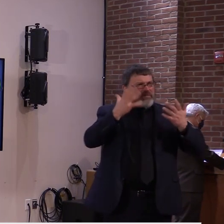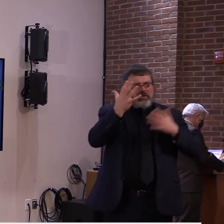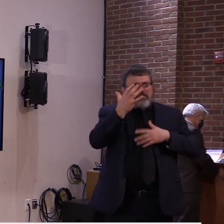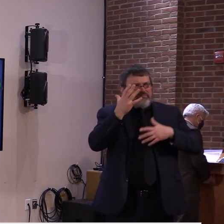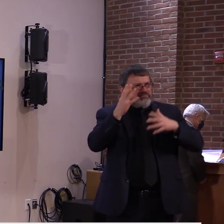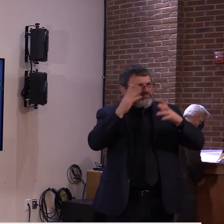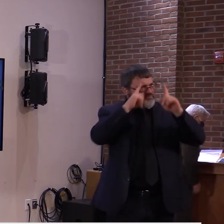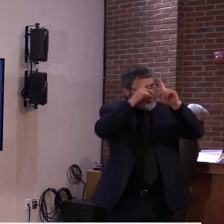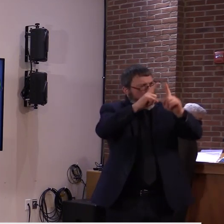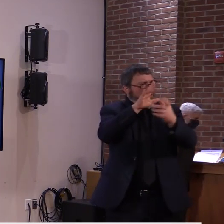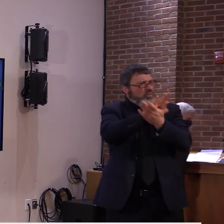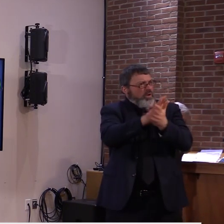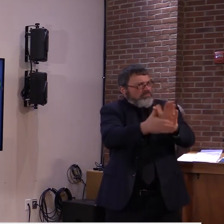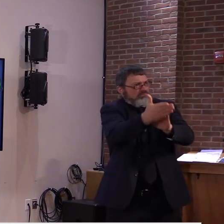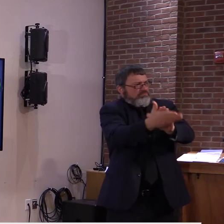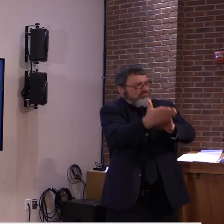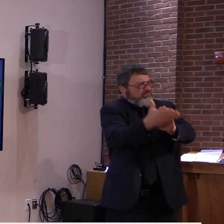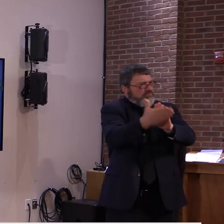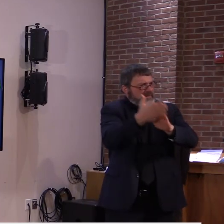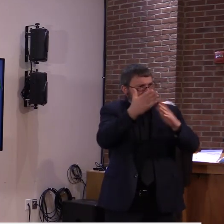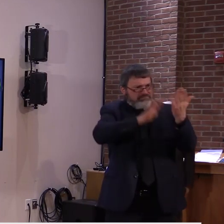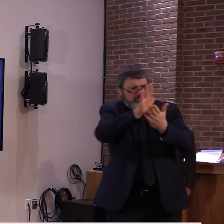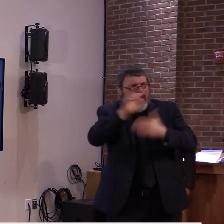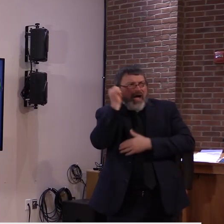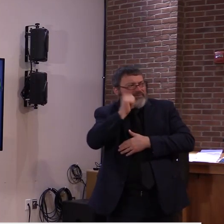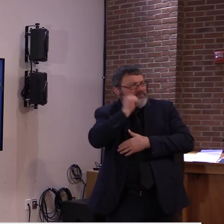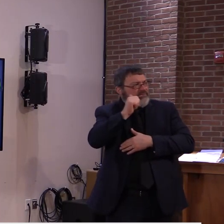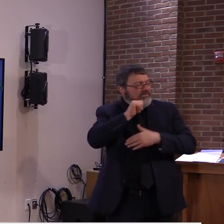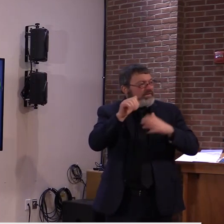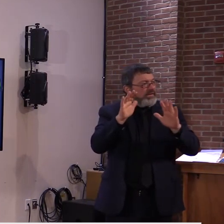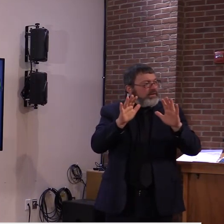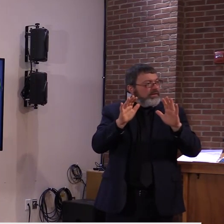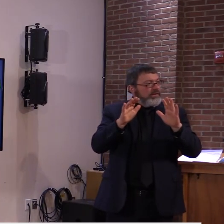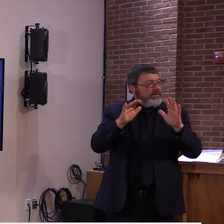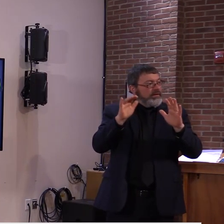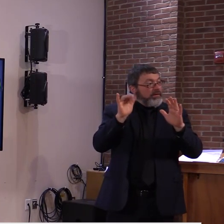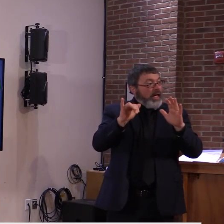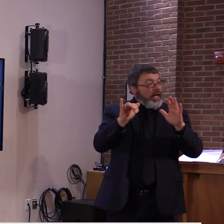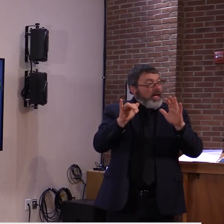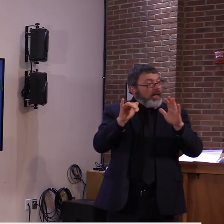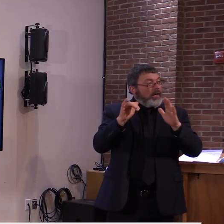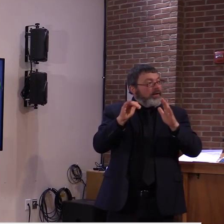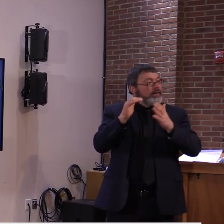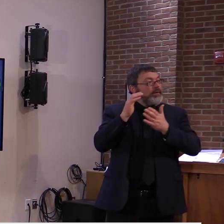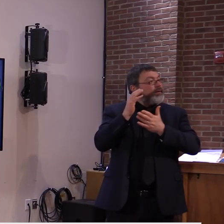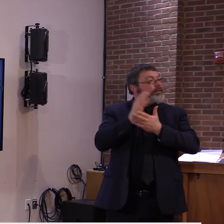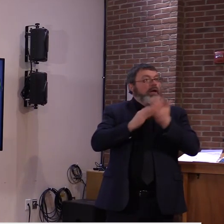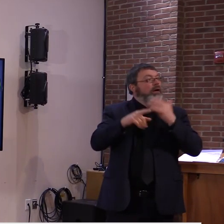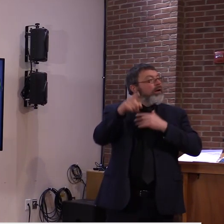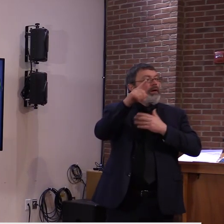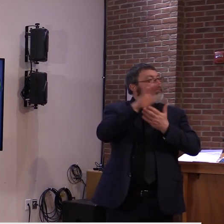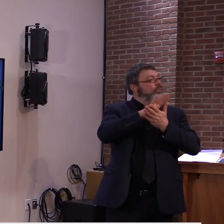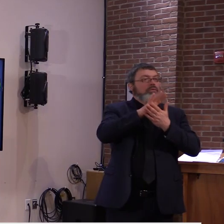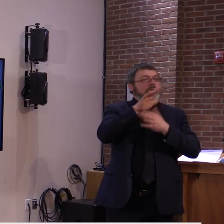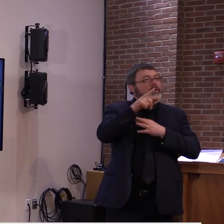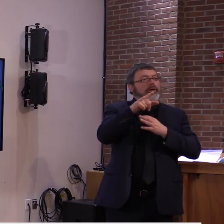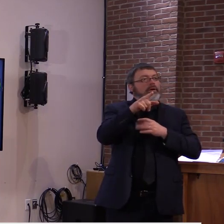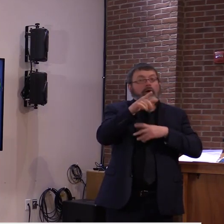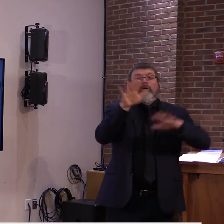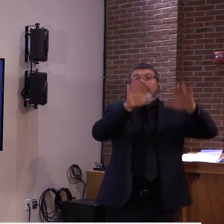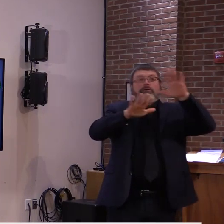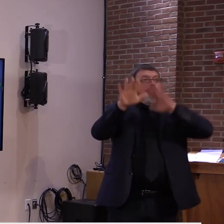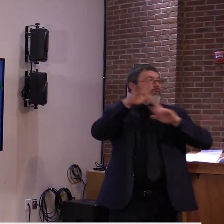has increased, even up here, it's getting harder to keep schools going that way,